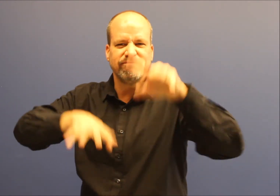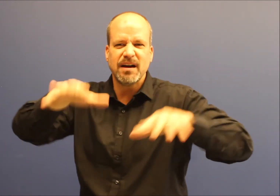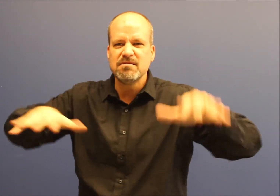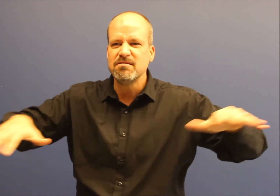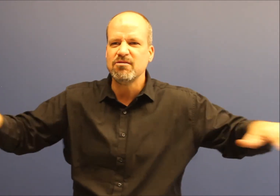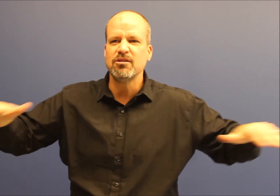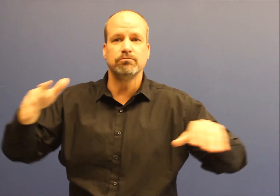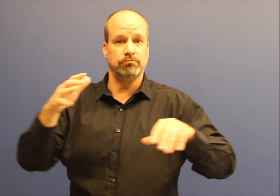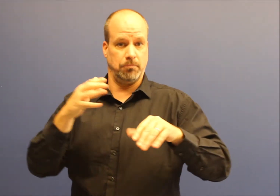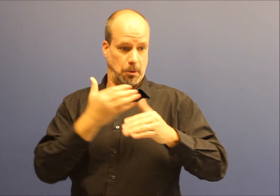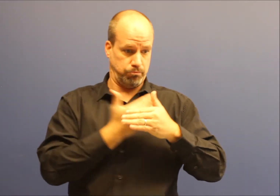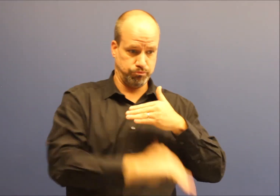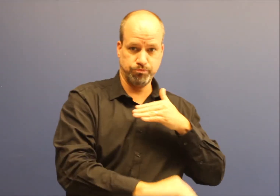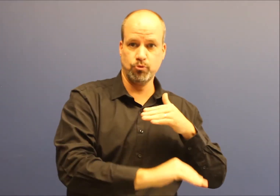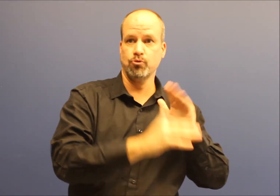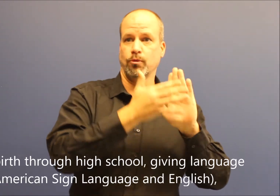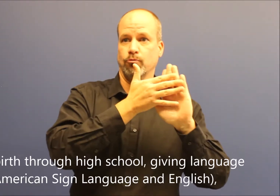from birth through high school,